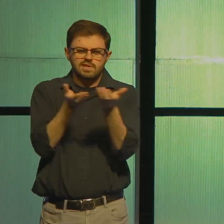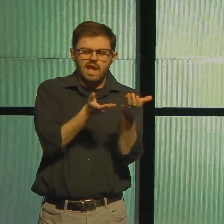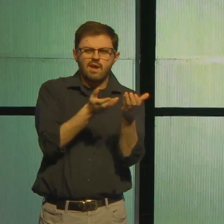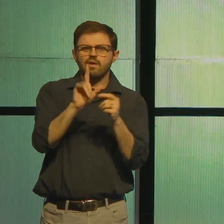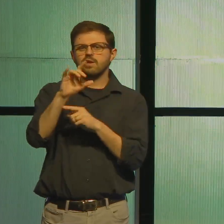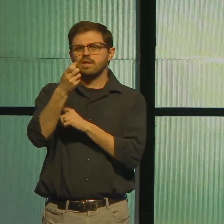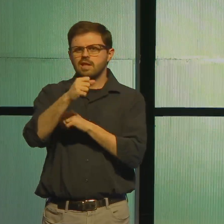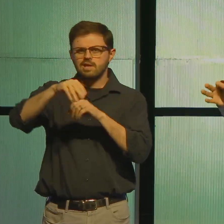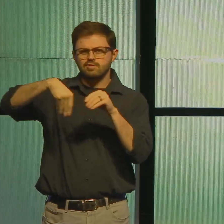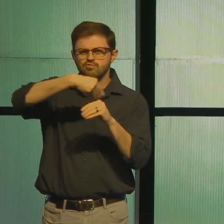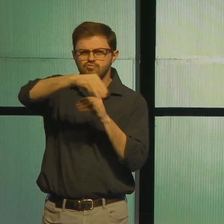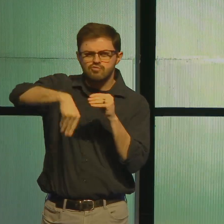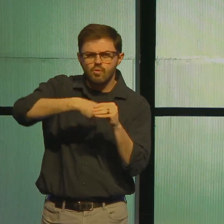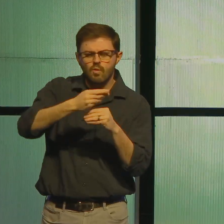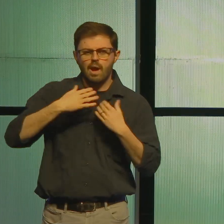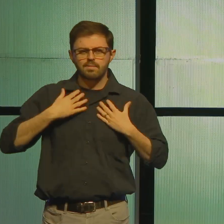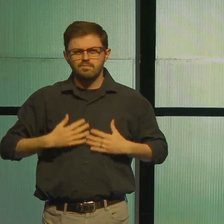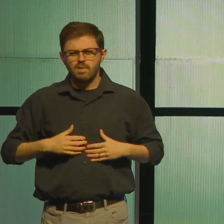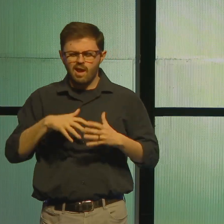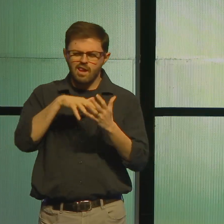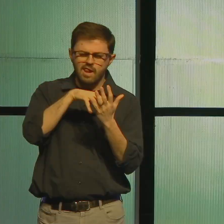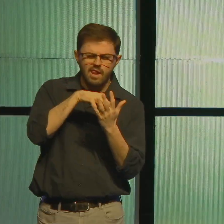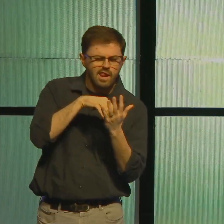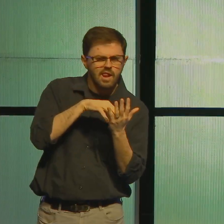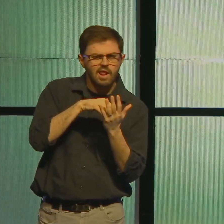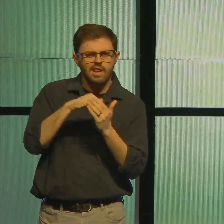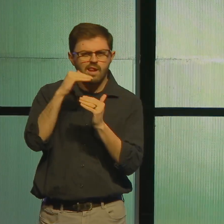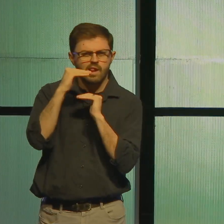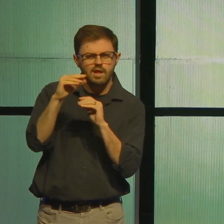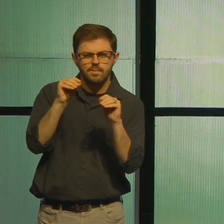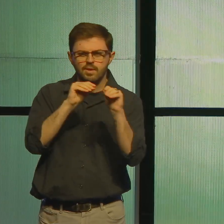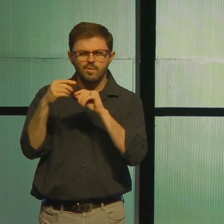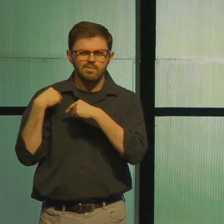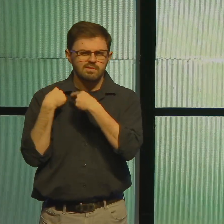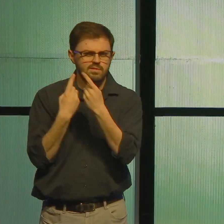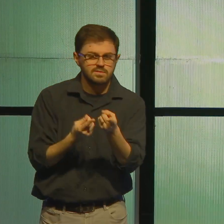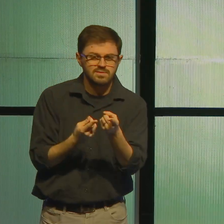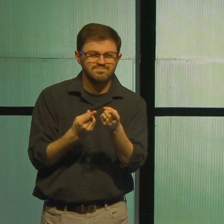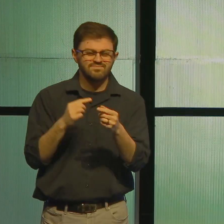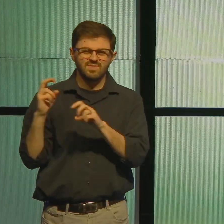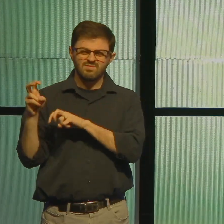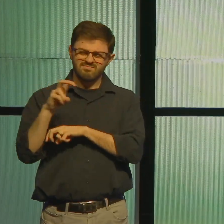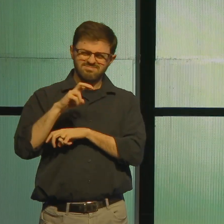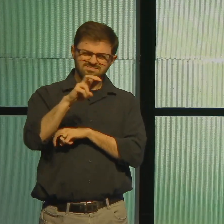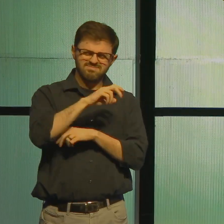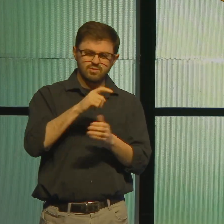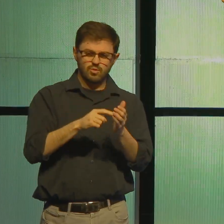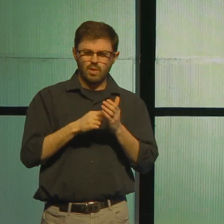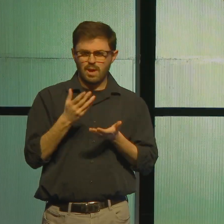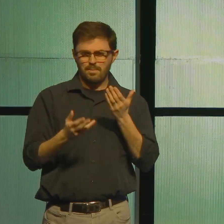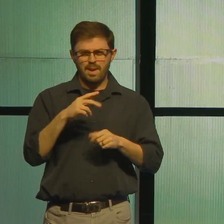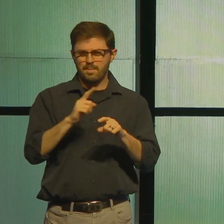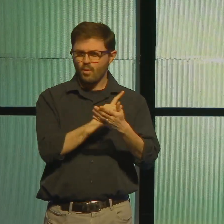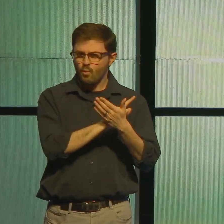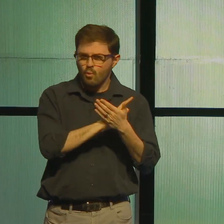body is weak from years of limited movement. This trip probably would have taken a week. And all of a sudden he sees the city off in the